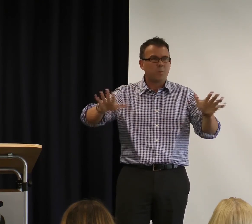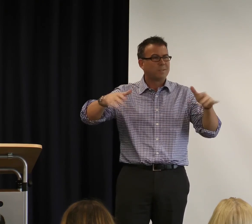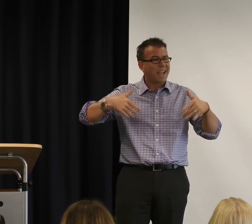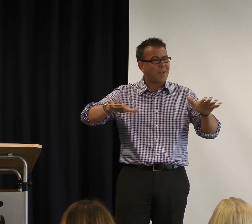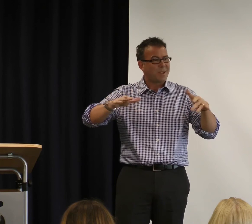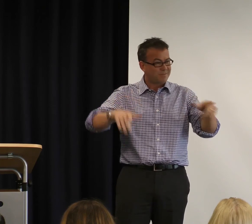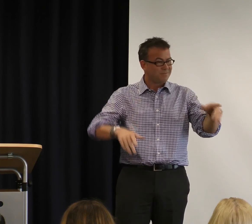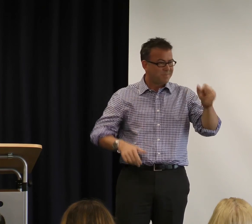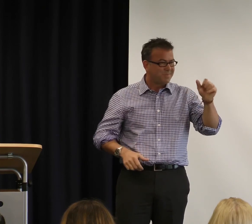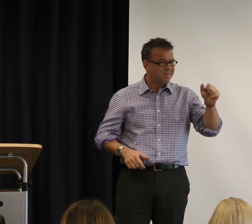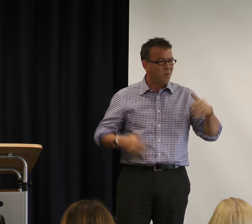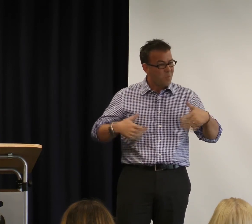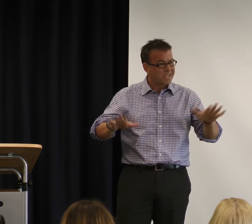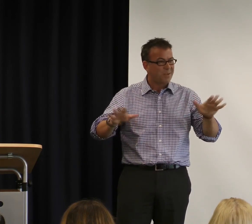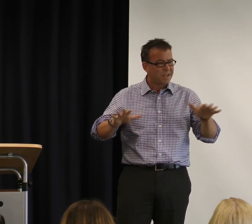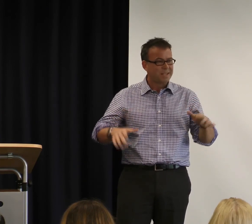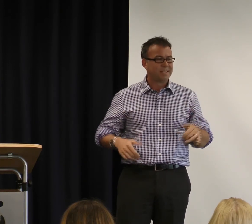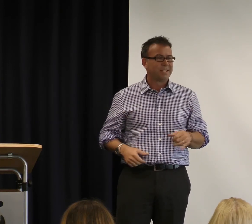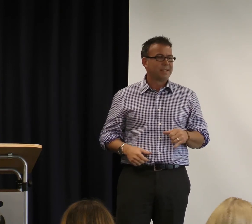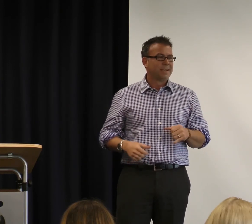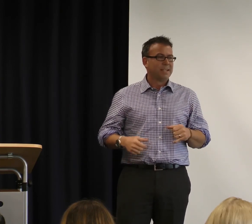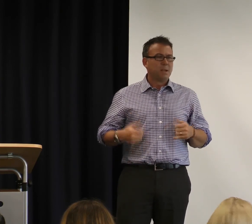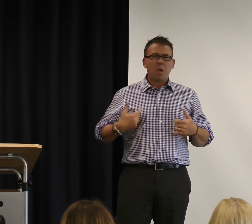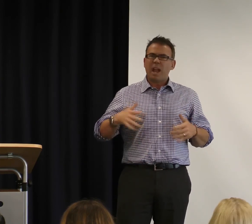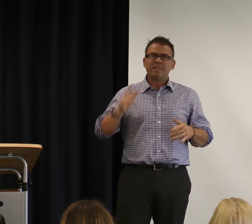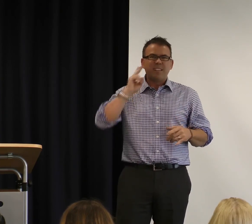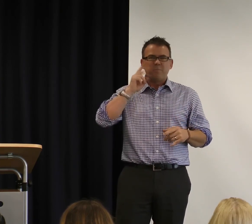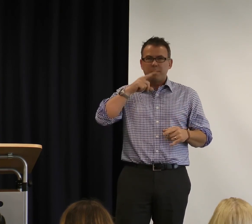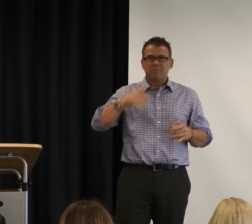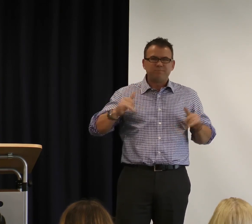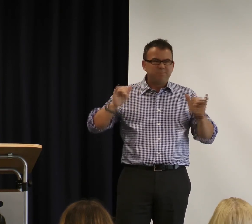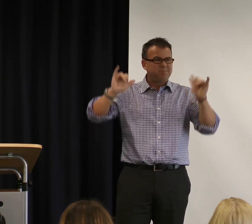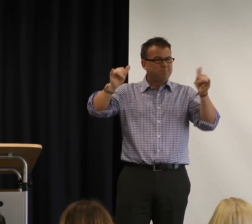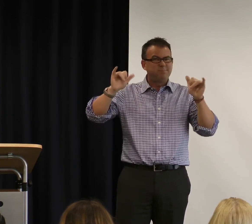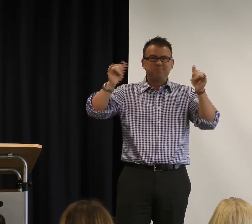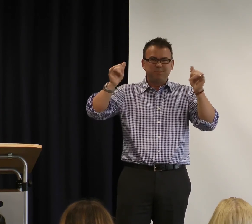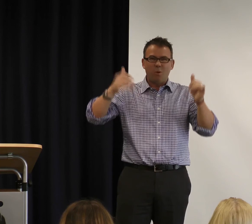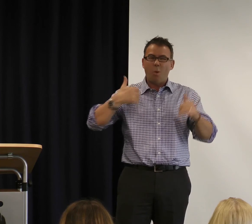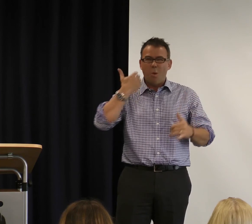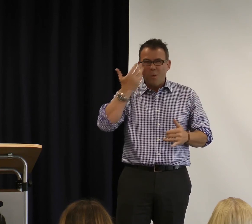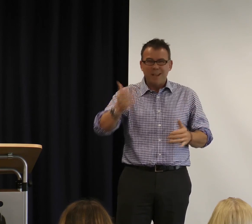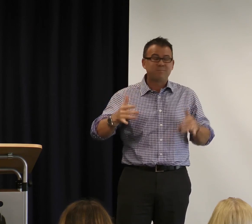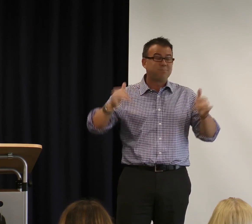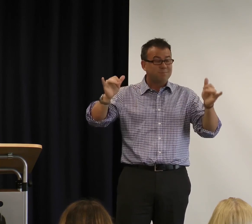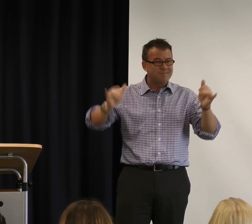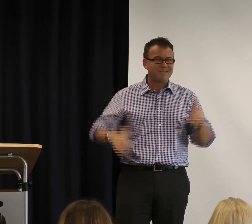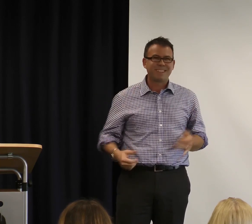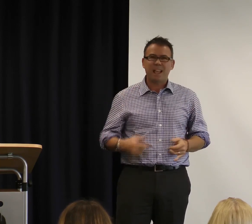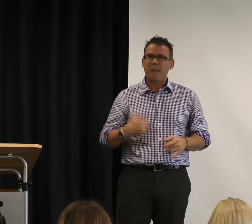So we were always out as a family. Mum and Dad, we were always out here at home. We were always going out, socialising with deaf people,